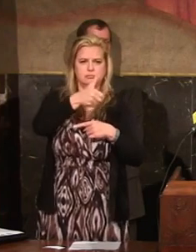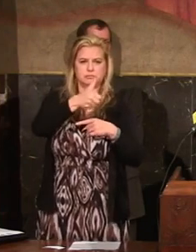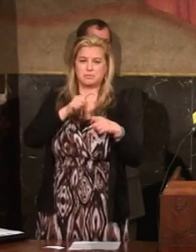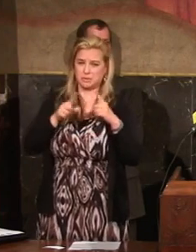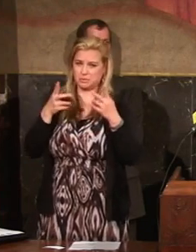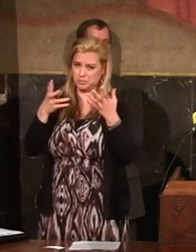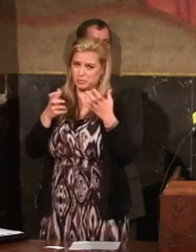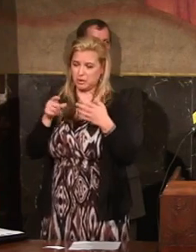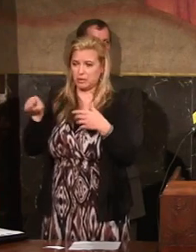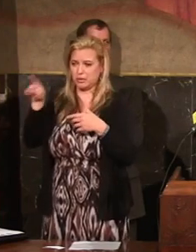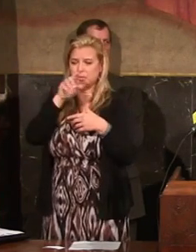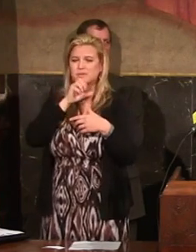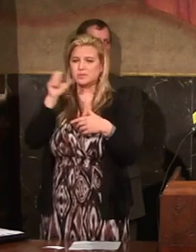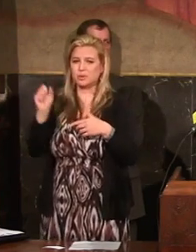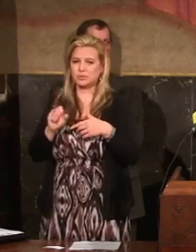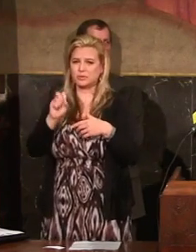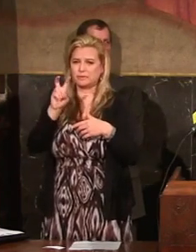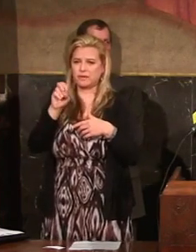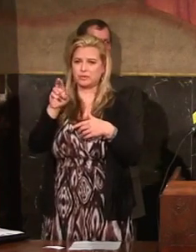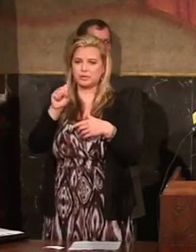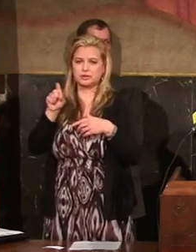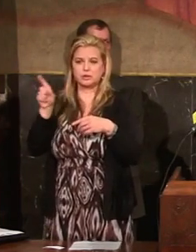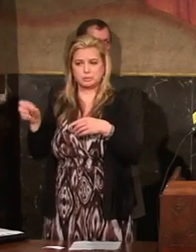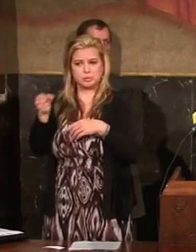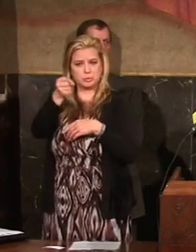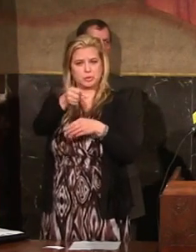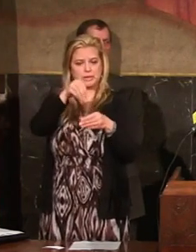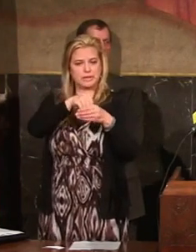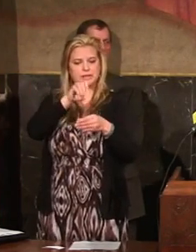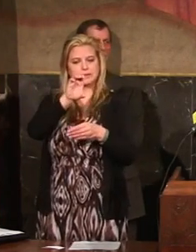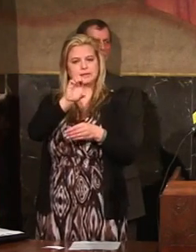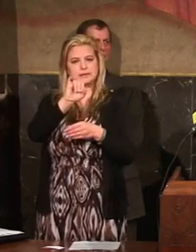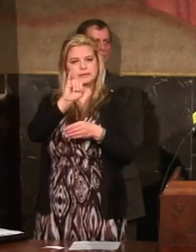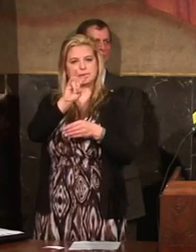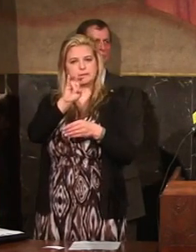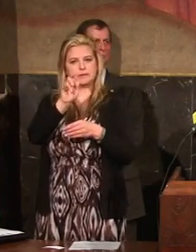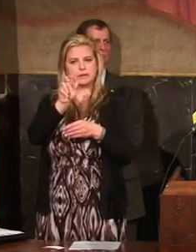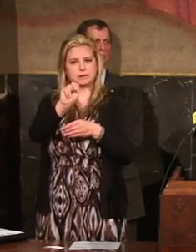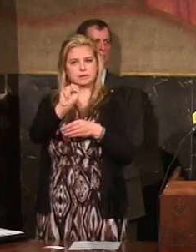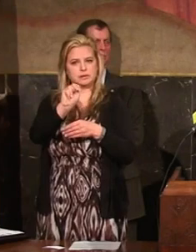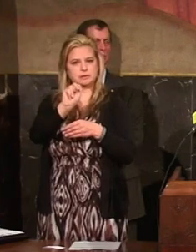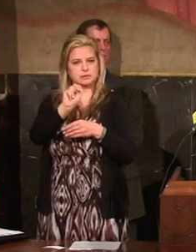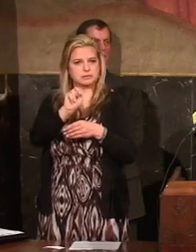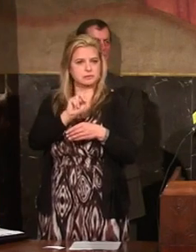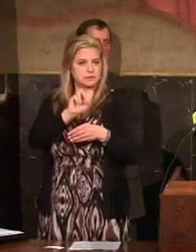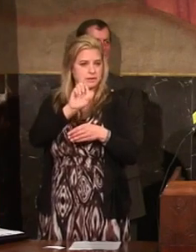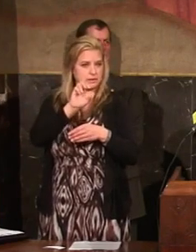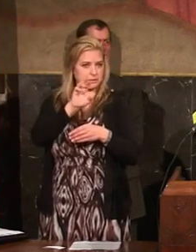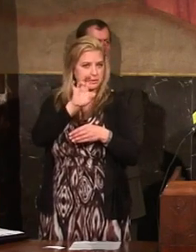their family members, to be buried in a civilian cemetery? I'm speaking on all